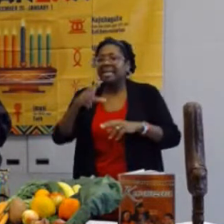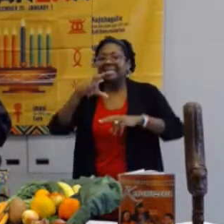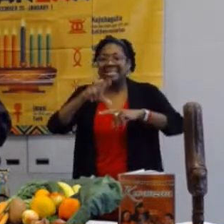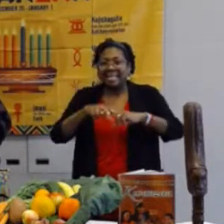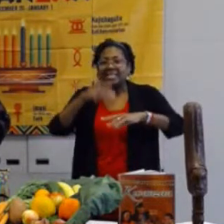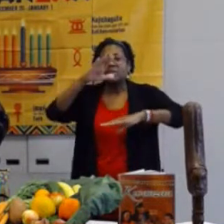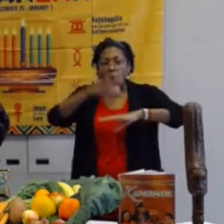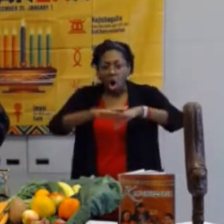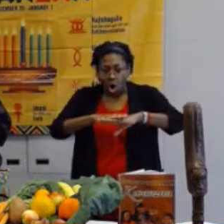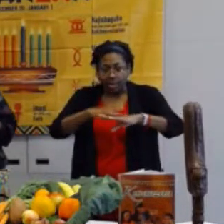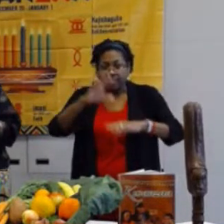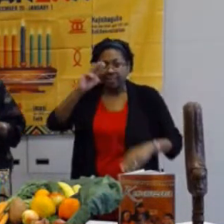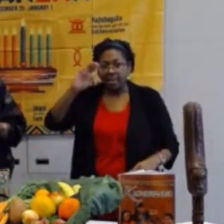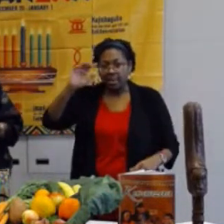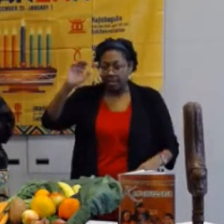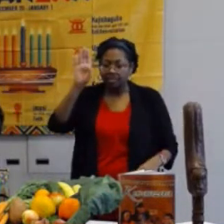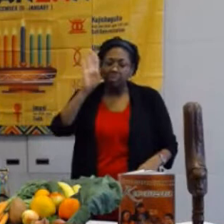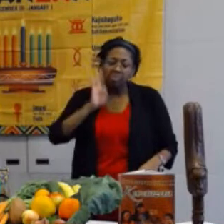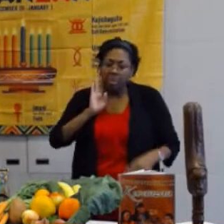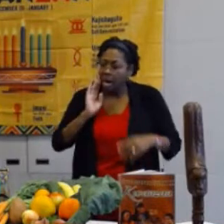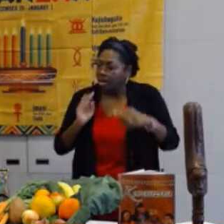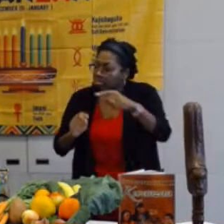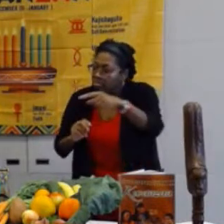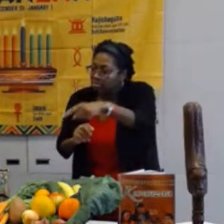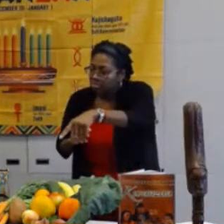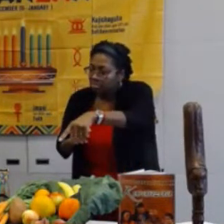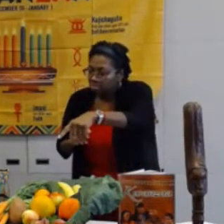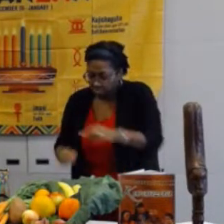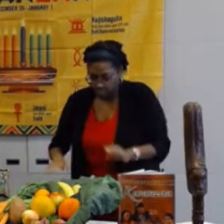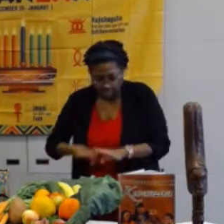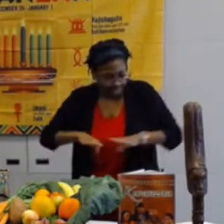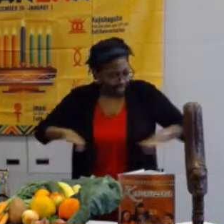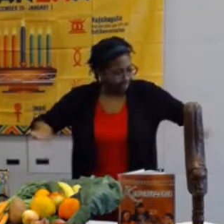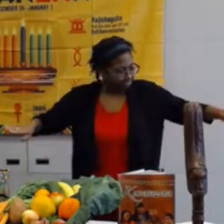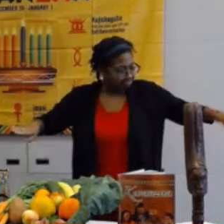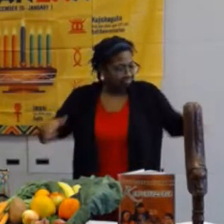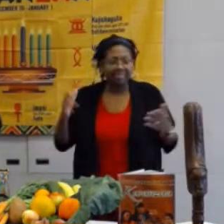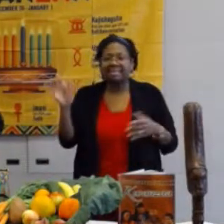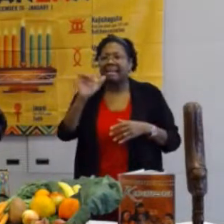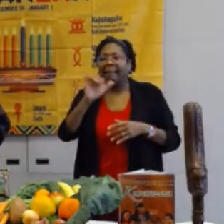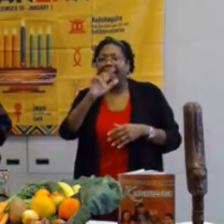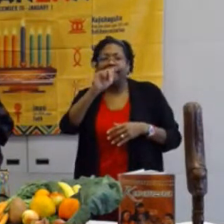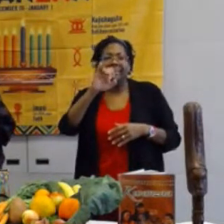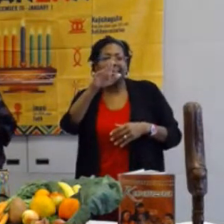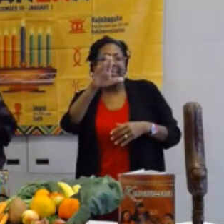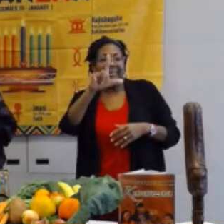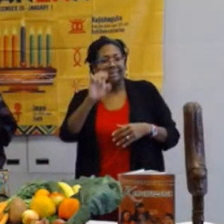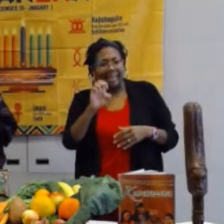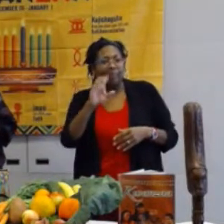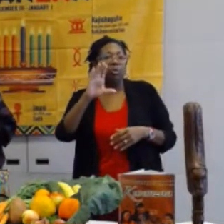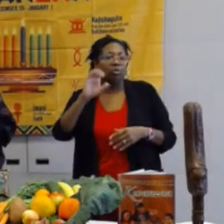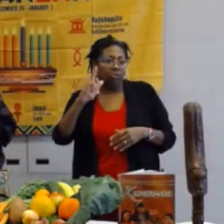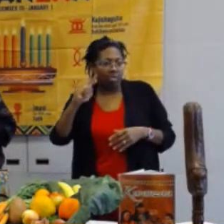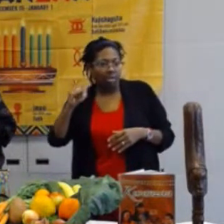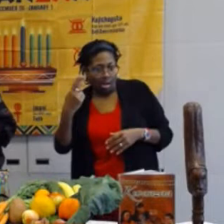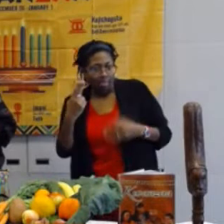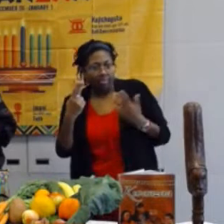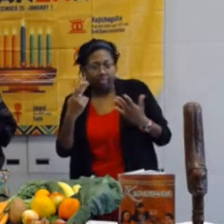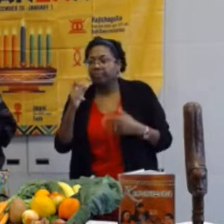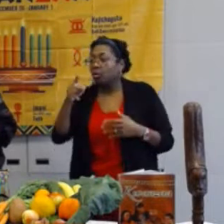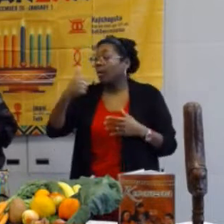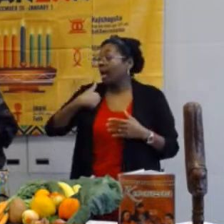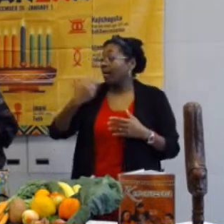makeka, our foundation, the makeka. Let's see, okay, and we have a couple other symbols.